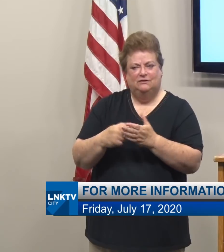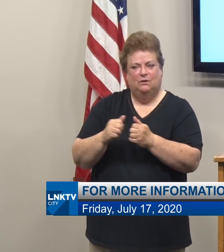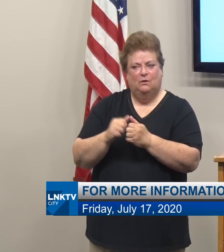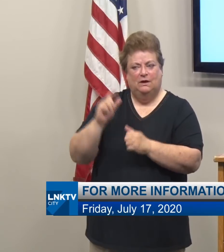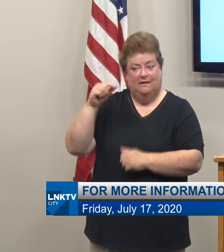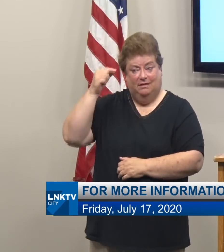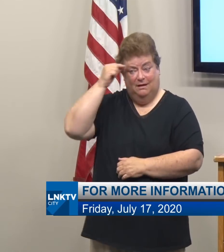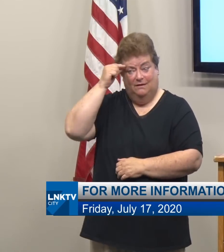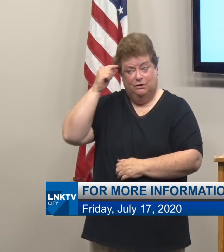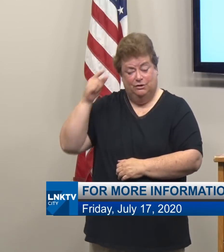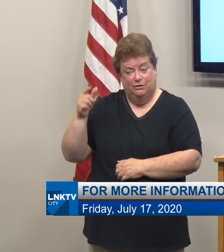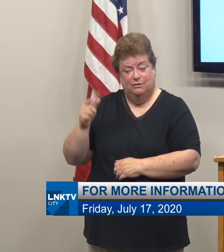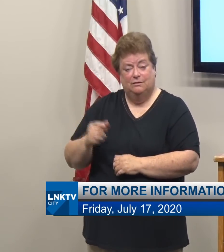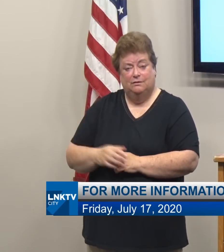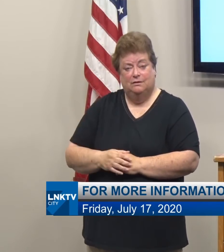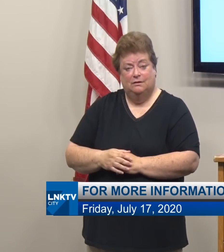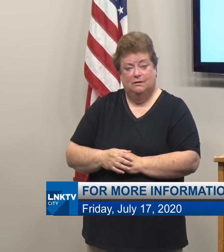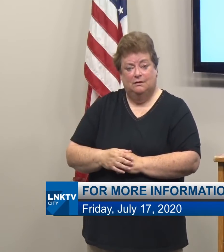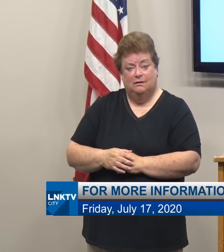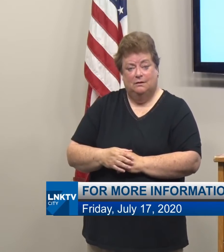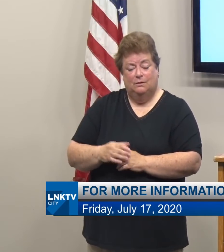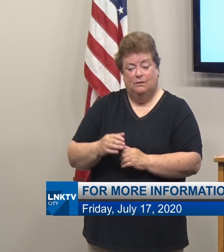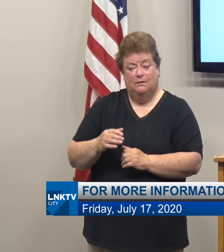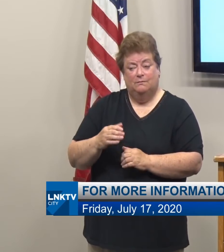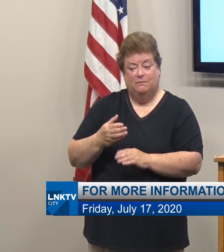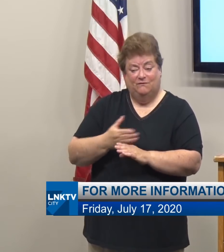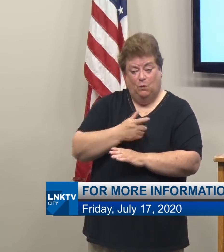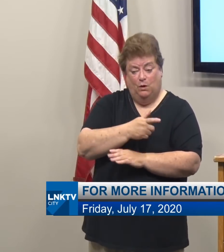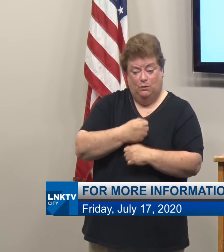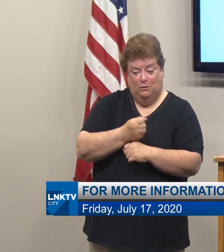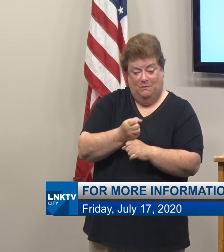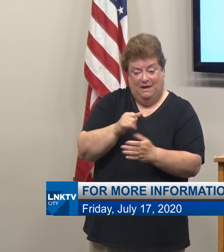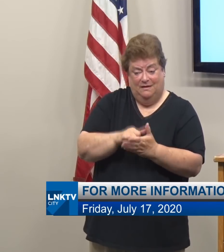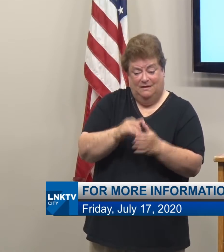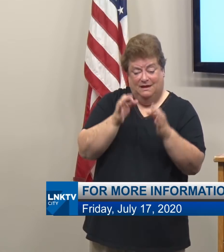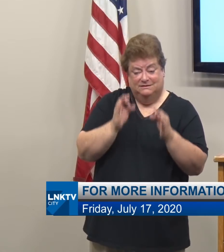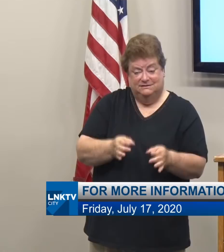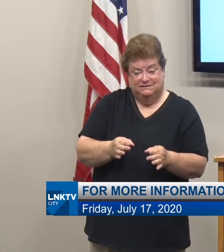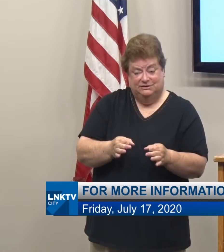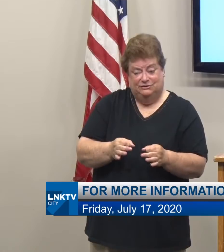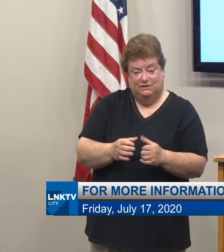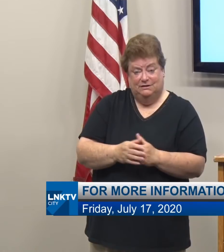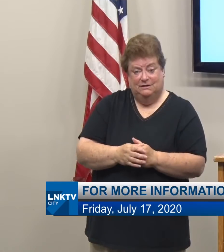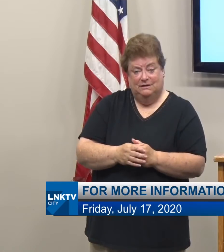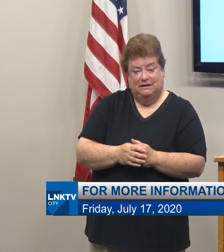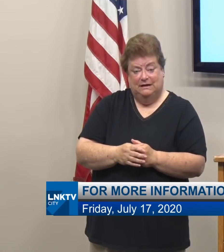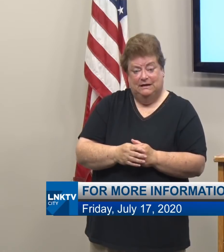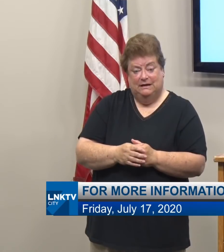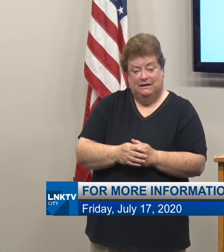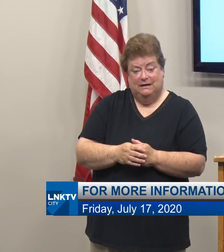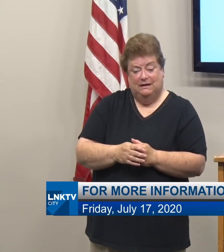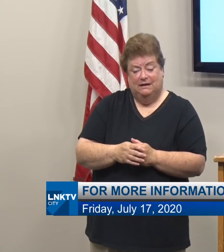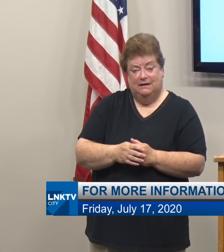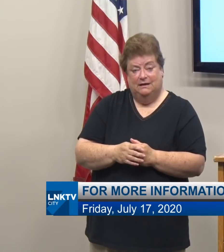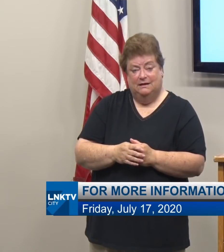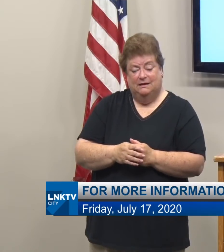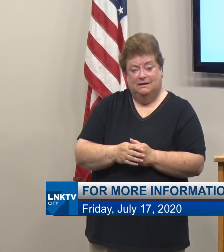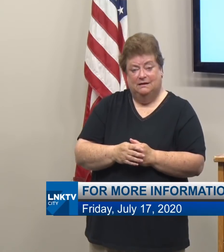governor prior to your decision to go forward with this policy, whether you expect a court challenge, and sort